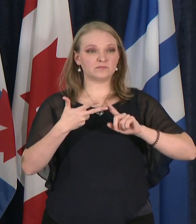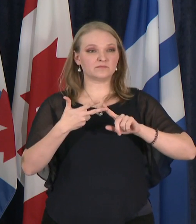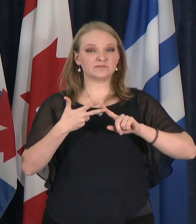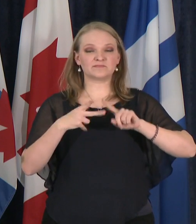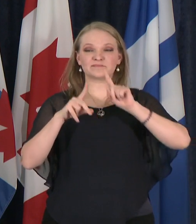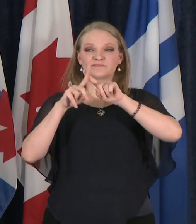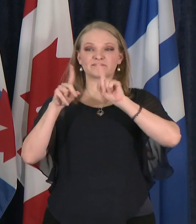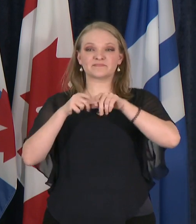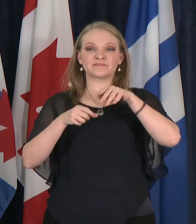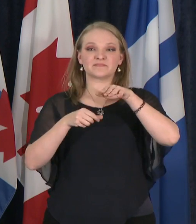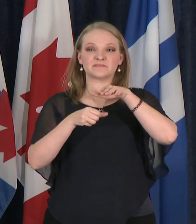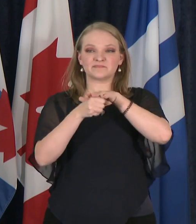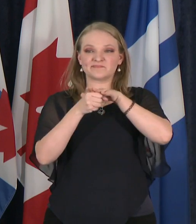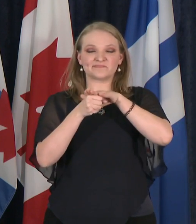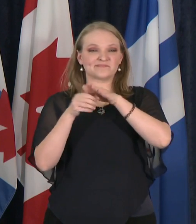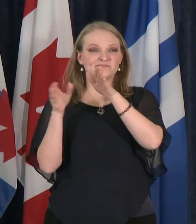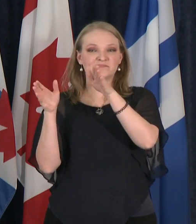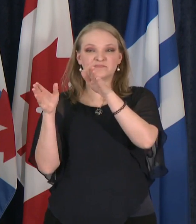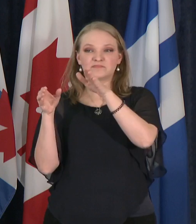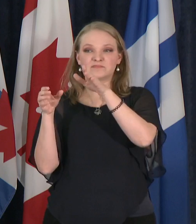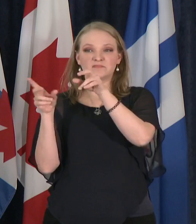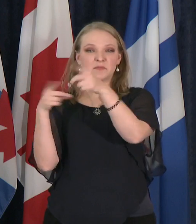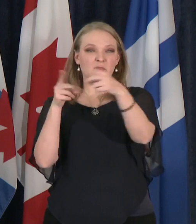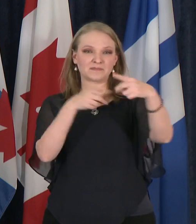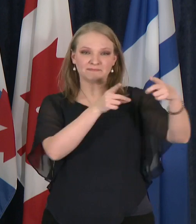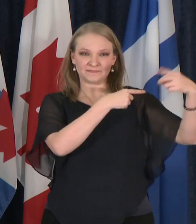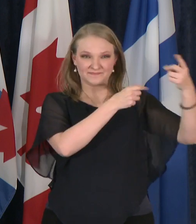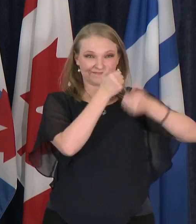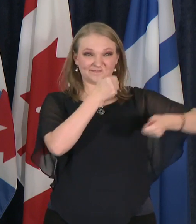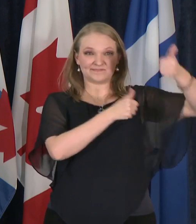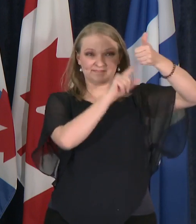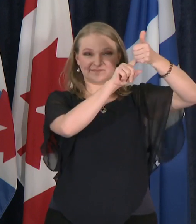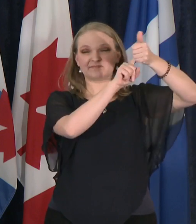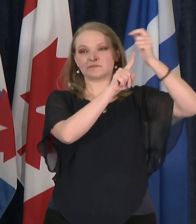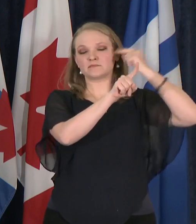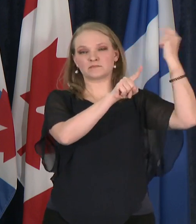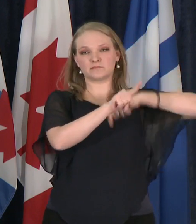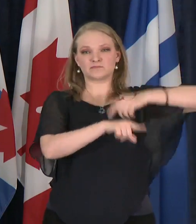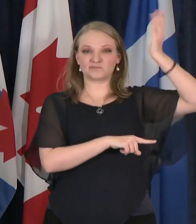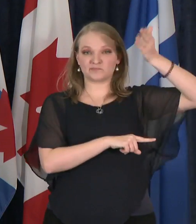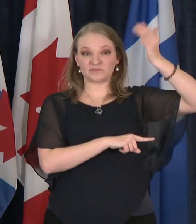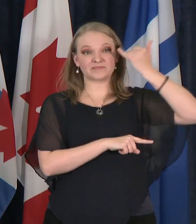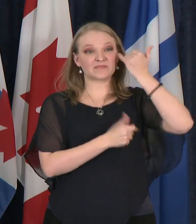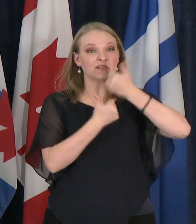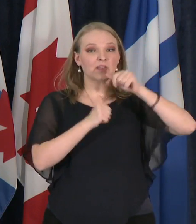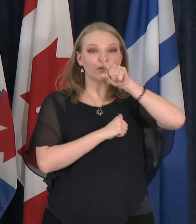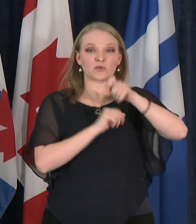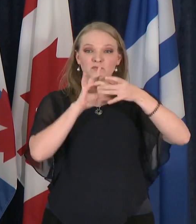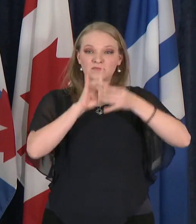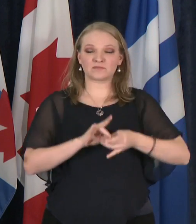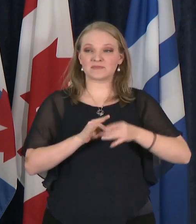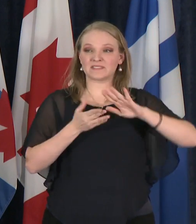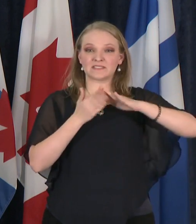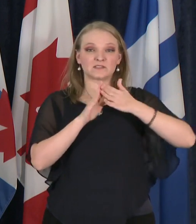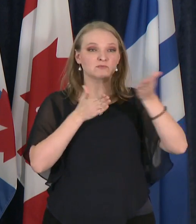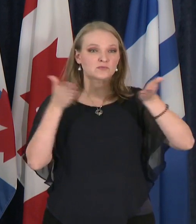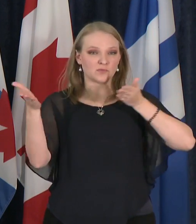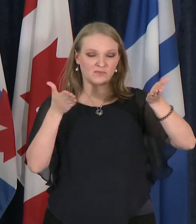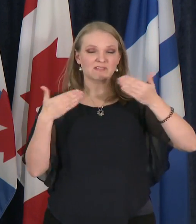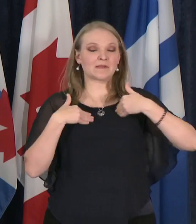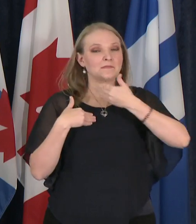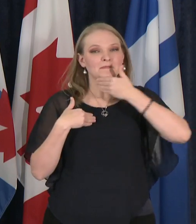heads here as well. If you have specific questions on city services, we will do our best to answer those questions for